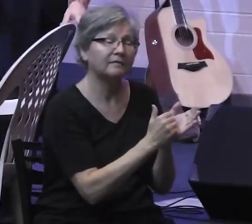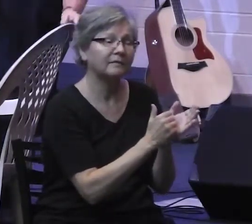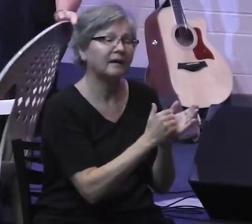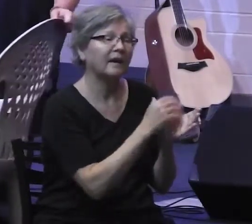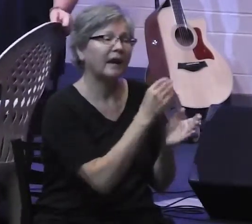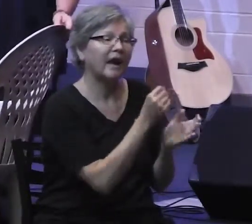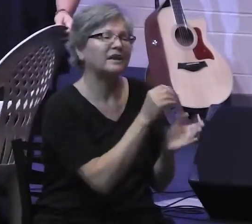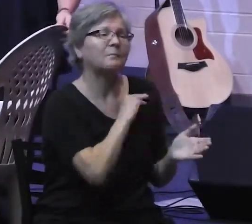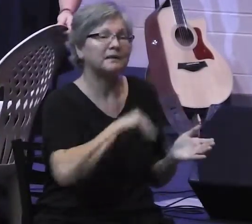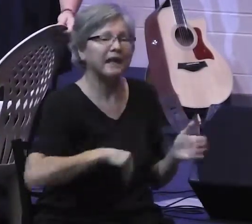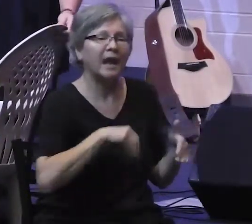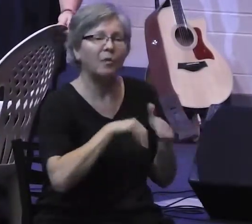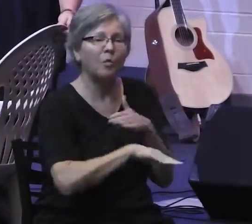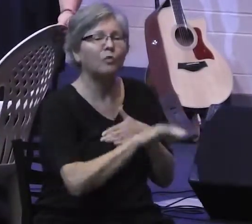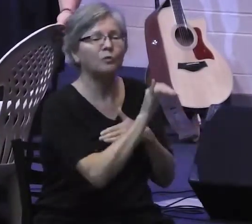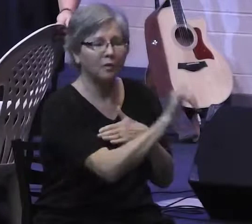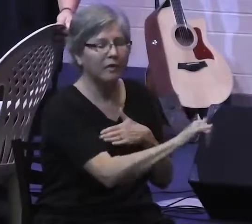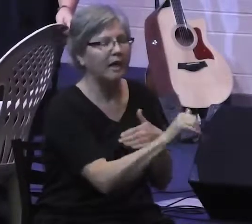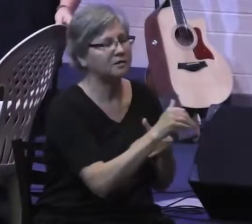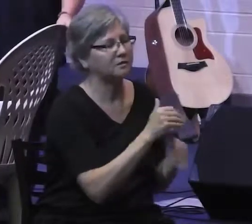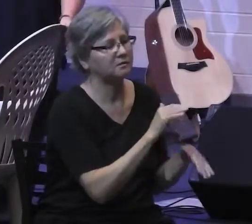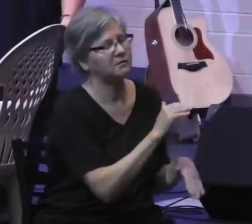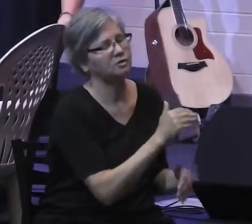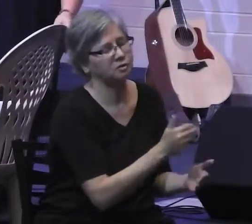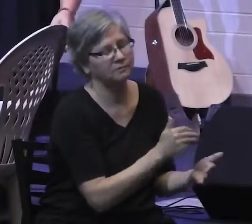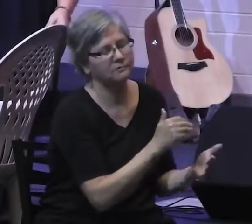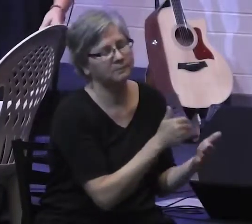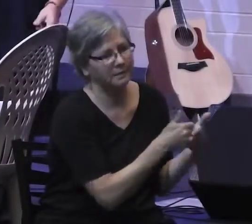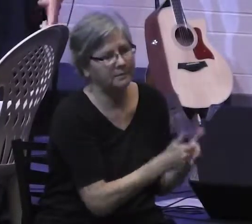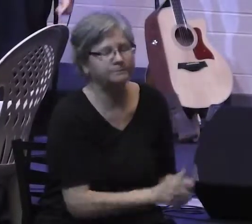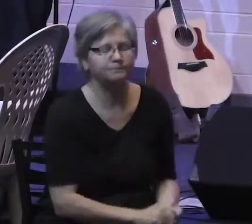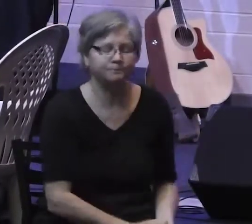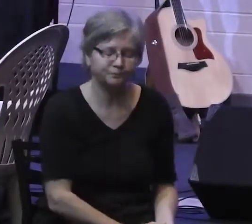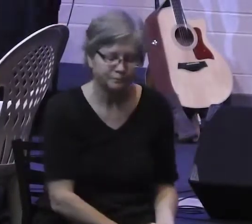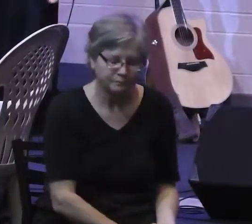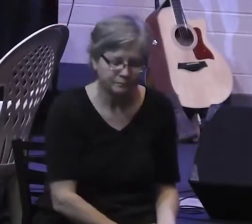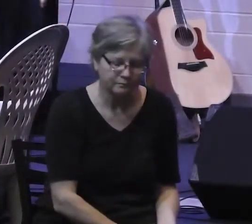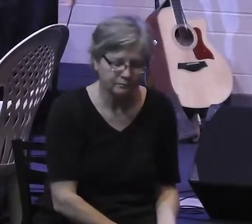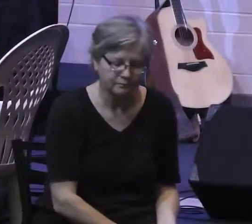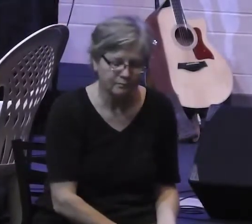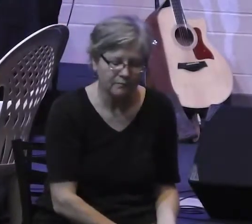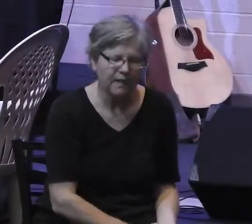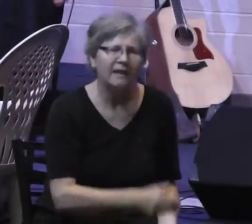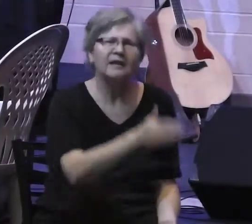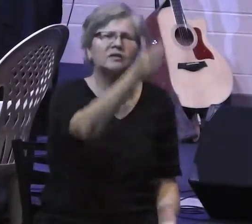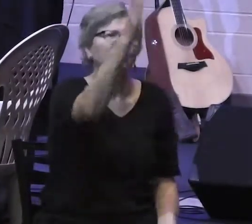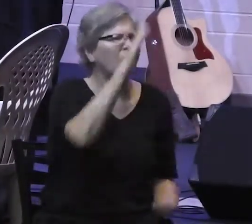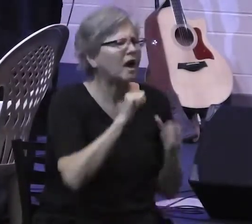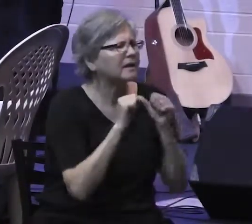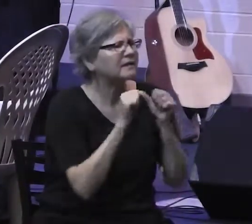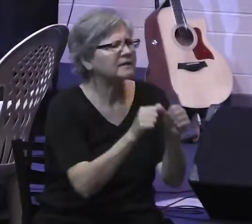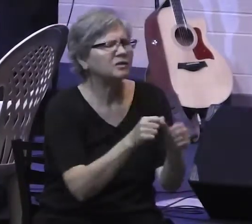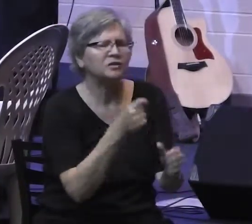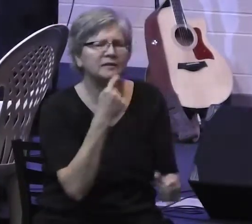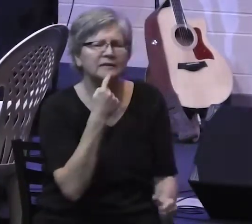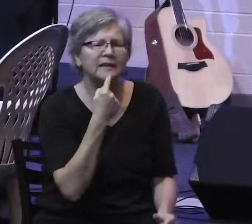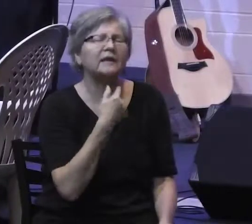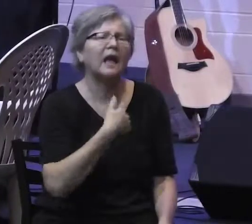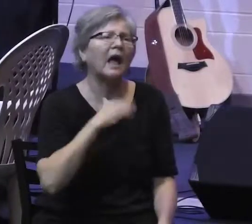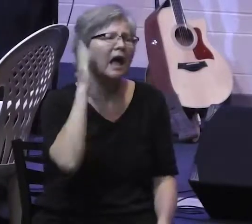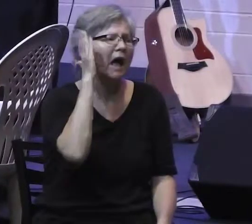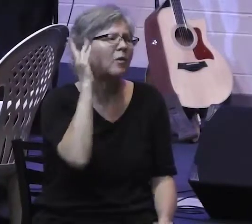God's reaction is not turning, but joining him in it. I will come into your story and I will make this story